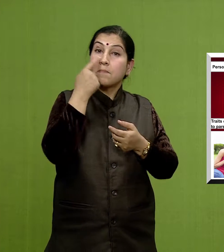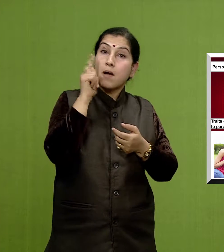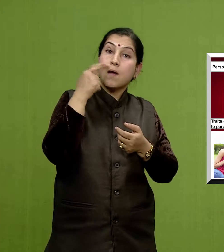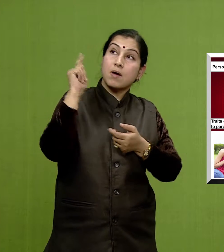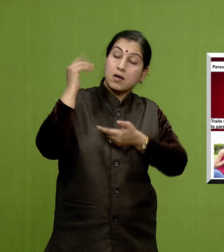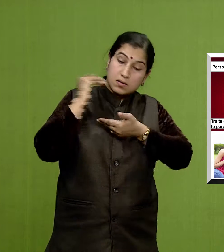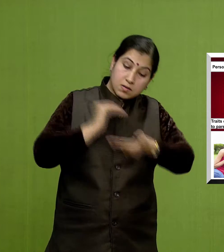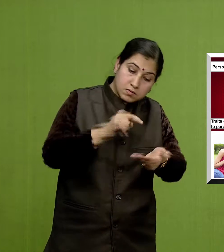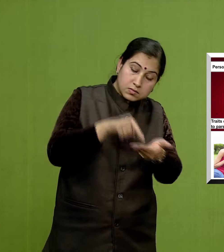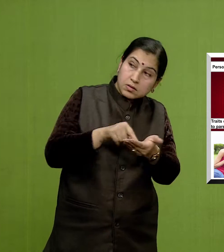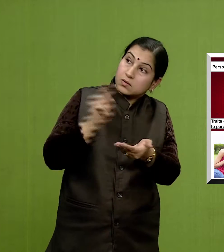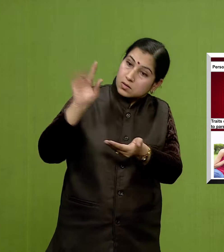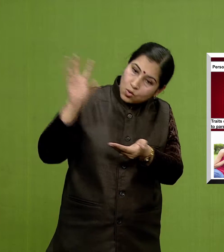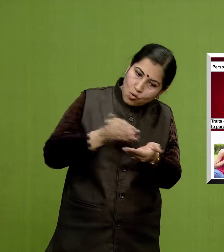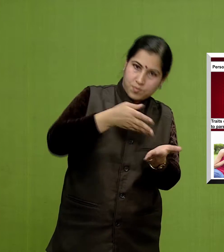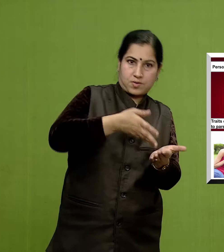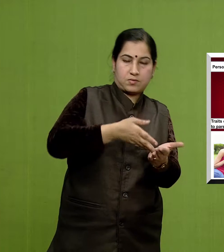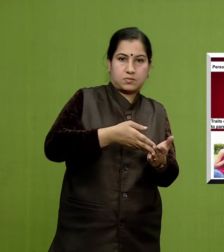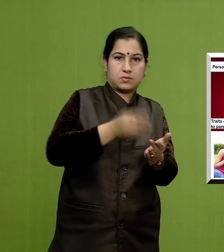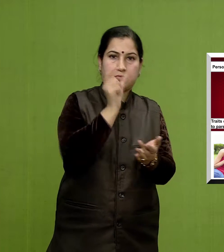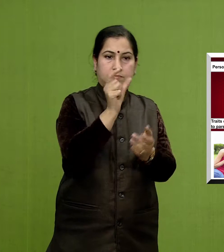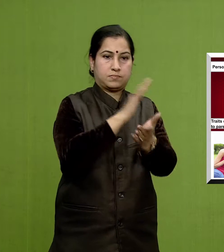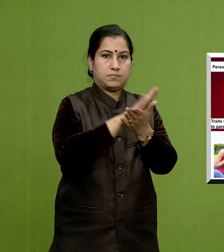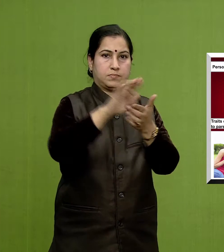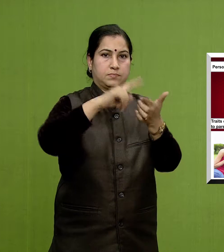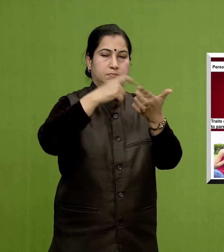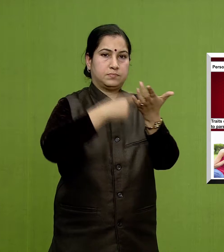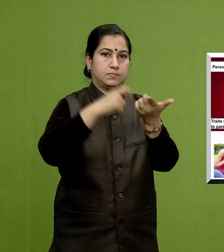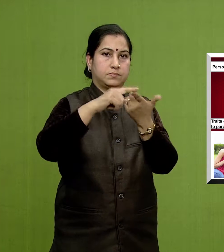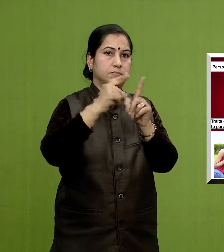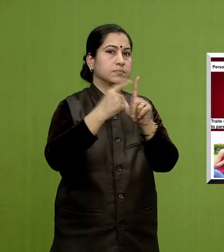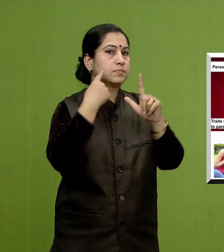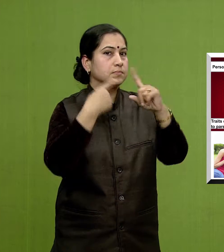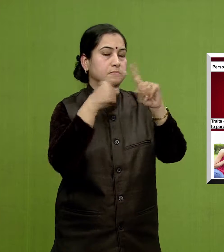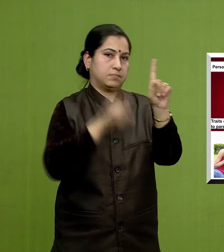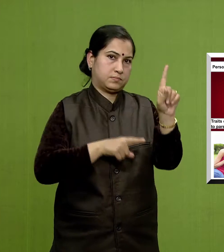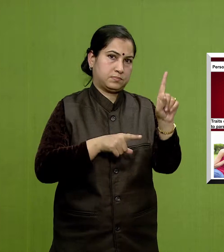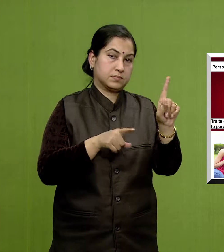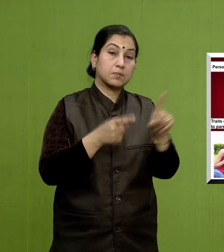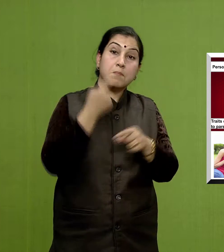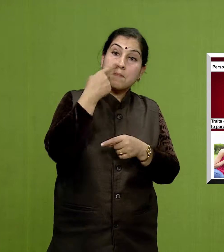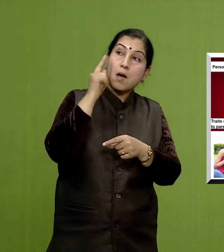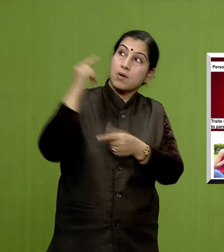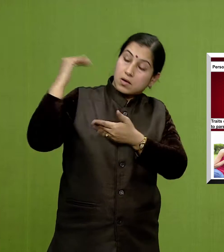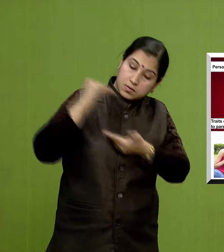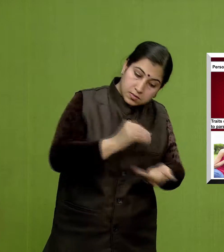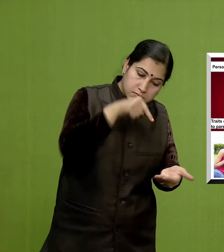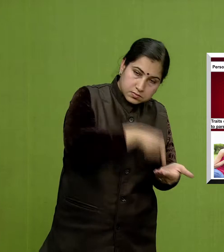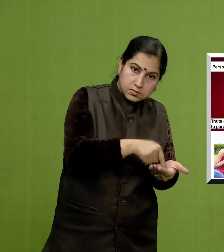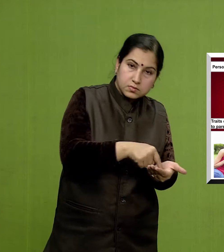certain traits of behavior of the parents to their children by means of the